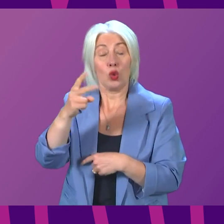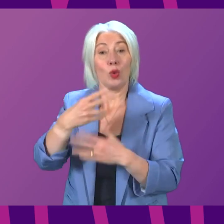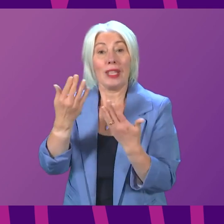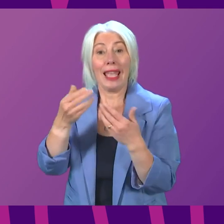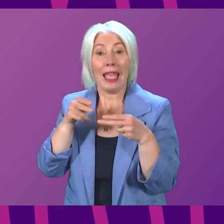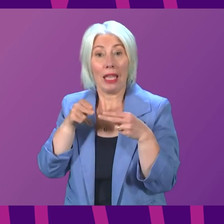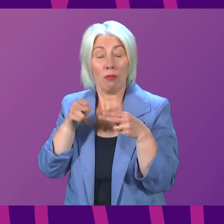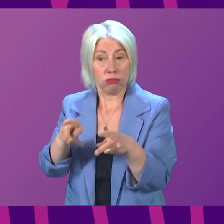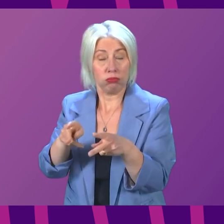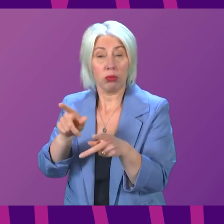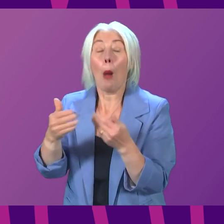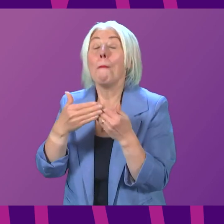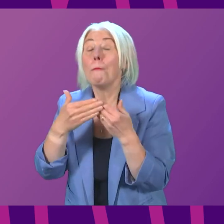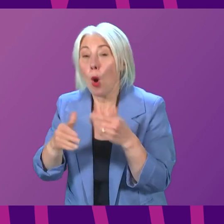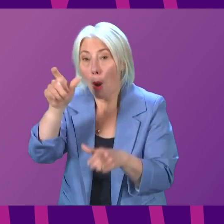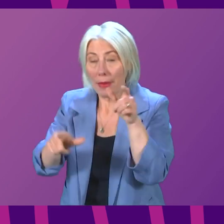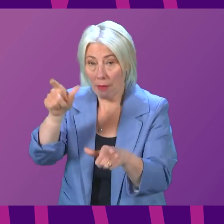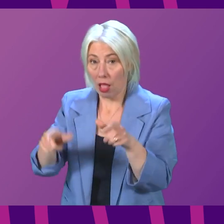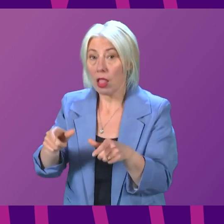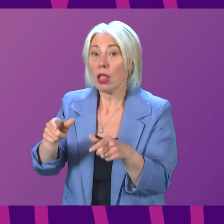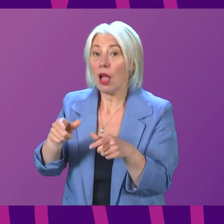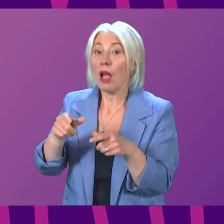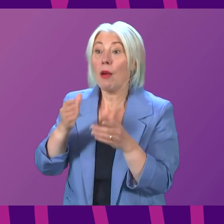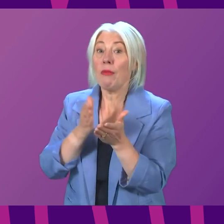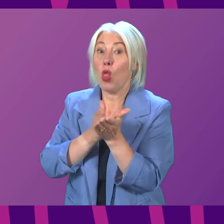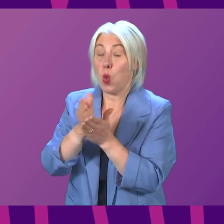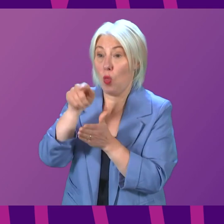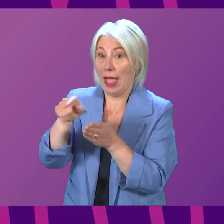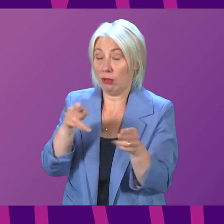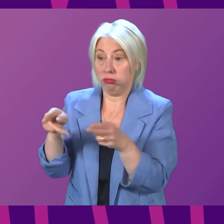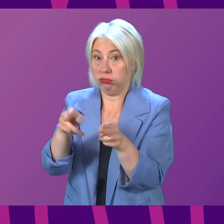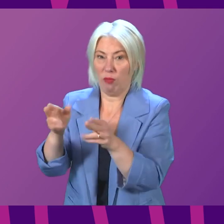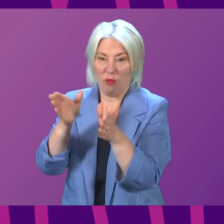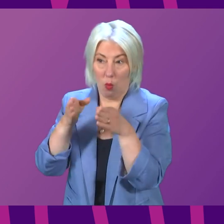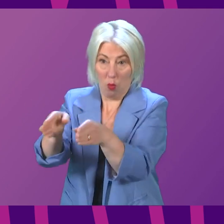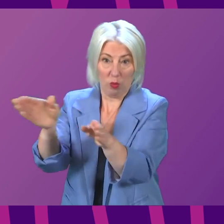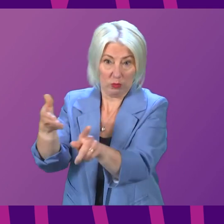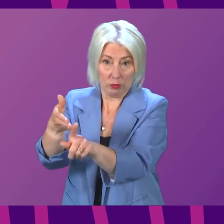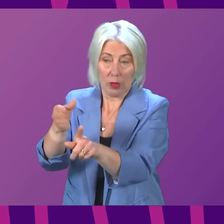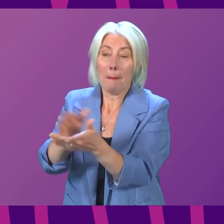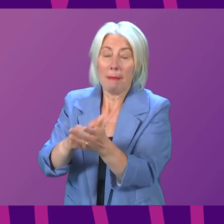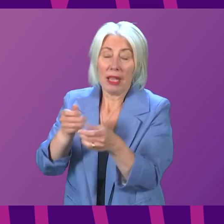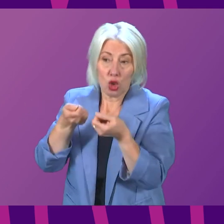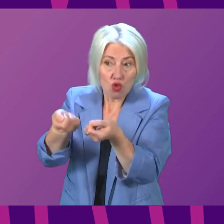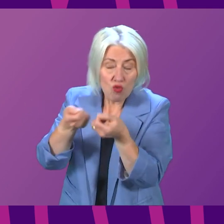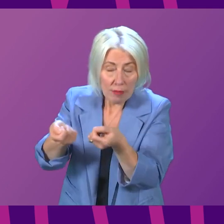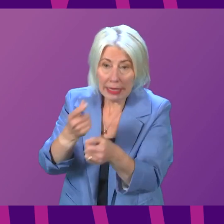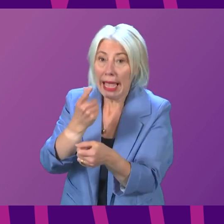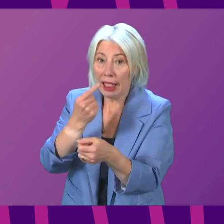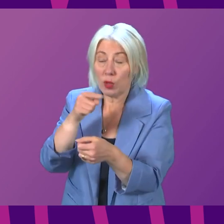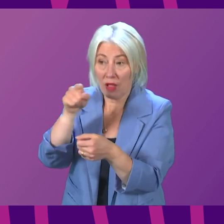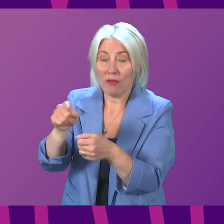more patients are being seen within that pathway. That means more patients are being treated as eligible for that pathway.